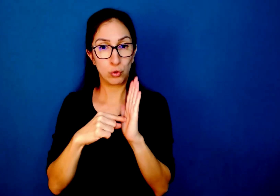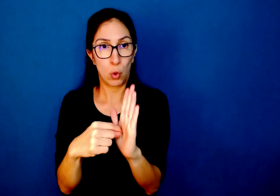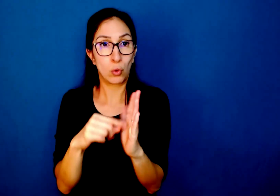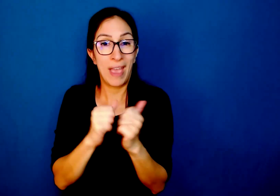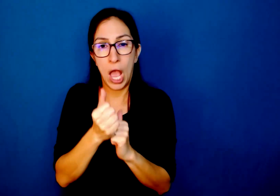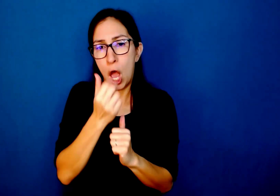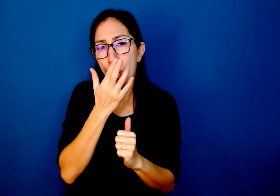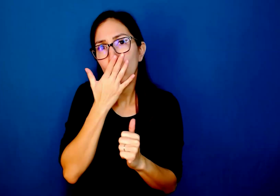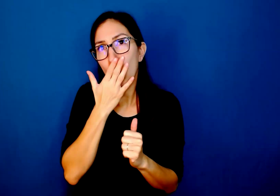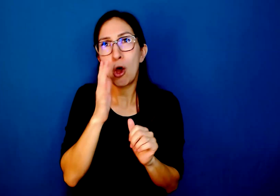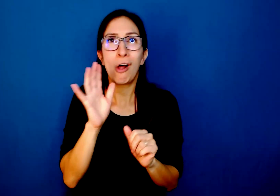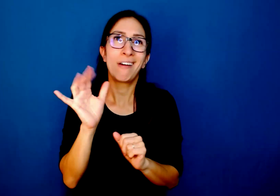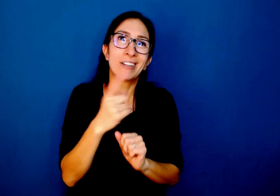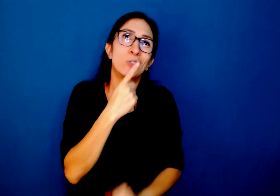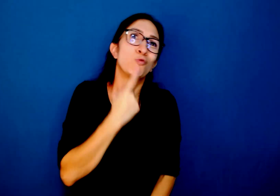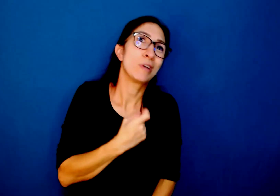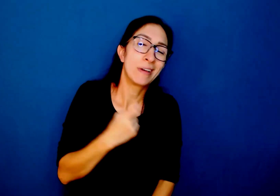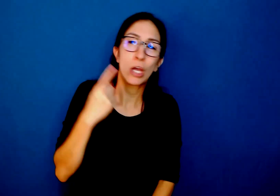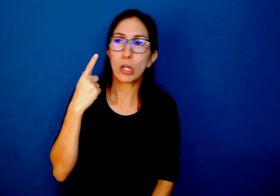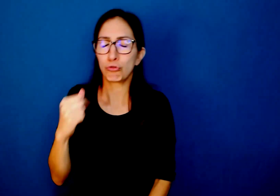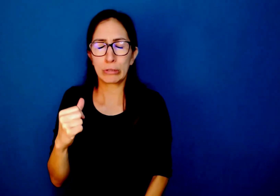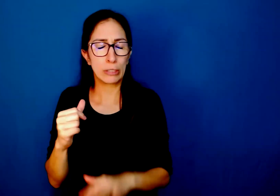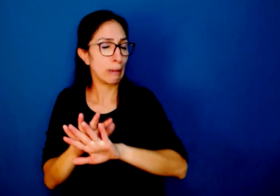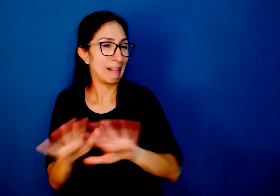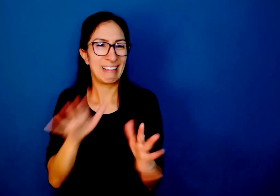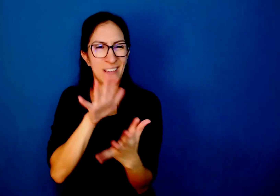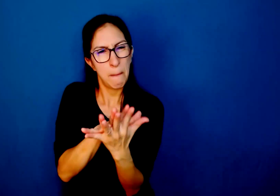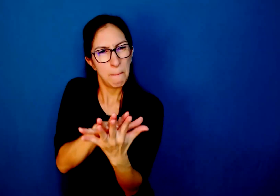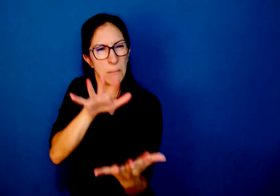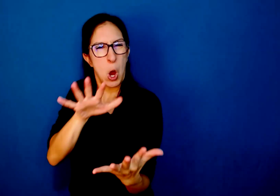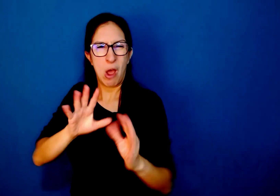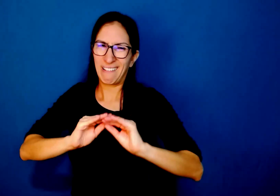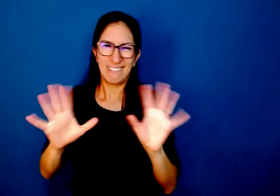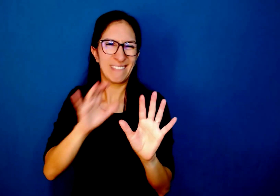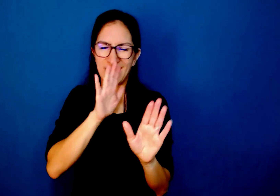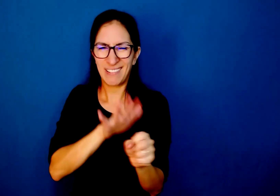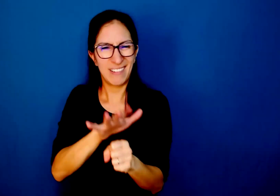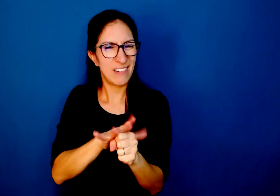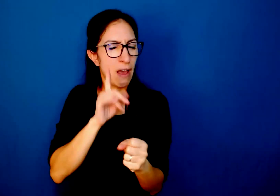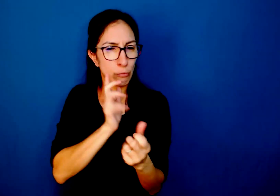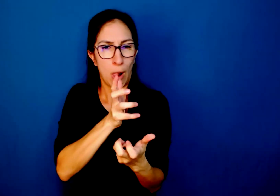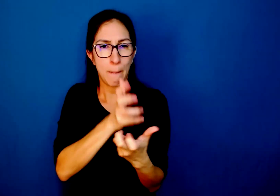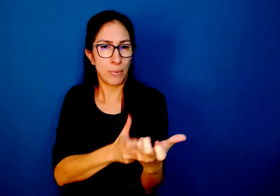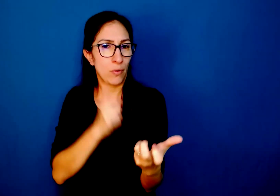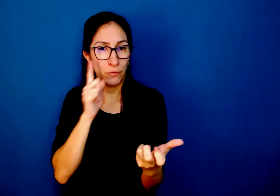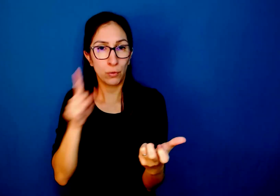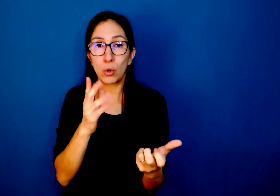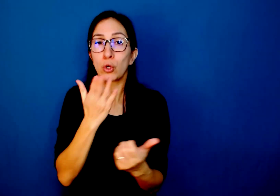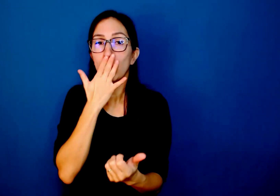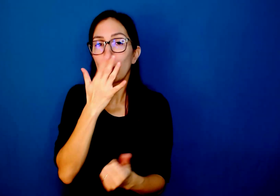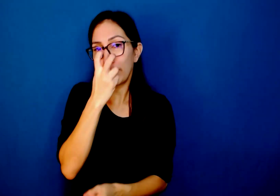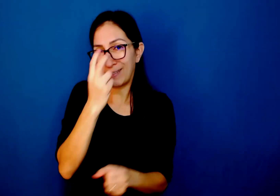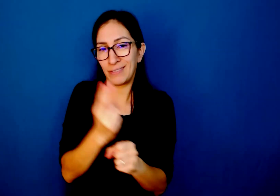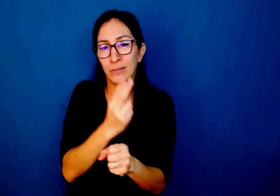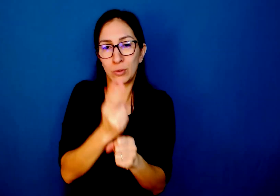red and green don't have enough contrast for anyone with color blindness. Kevin, I think you had some more insight on why contrast